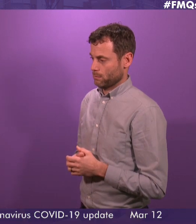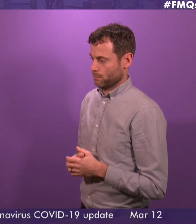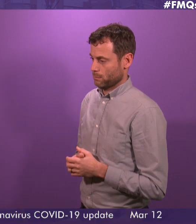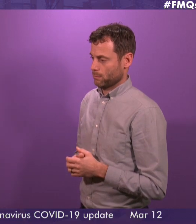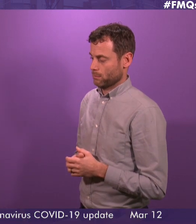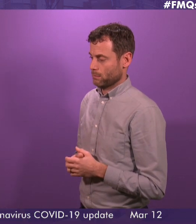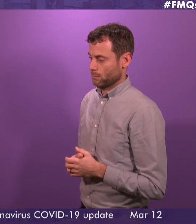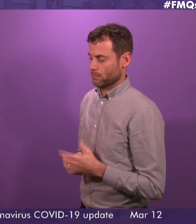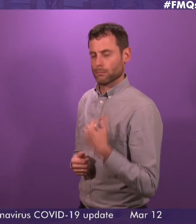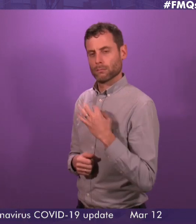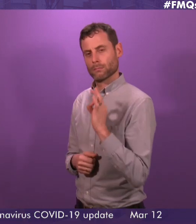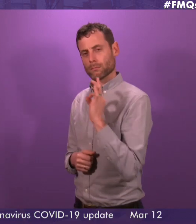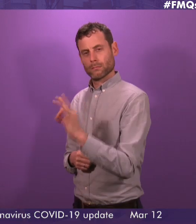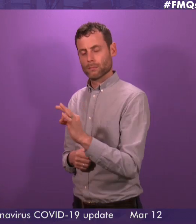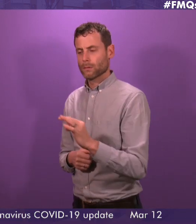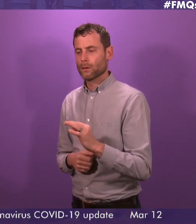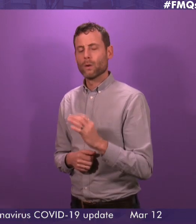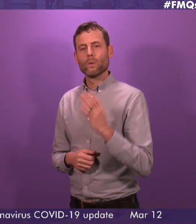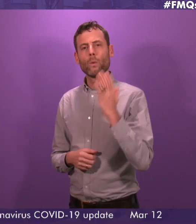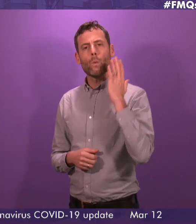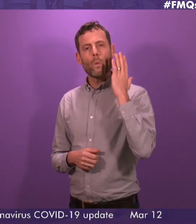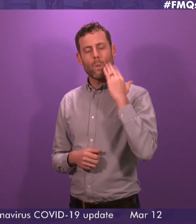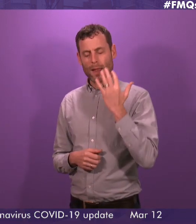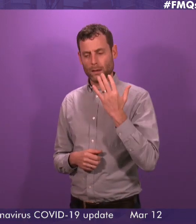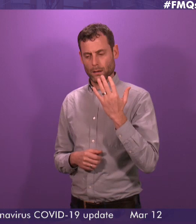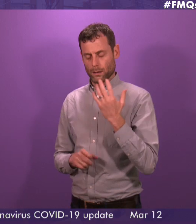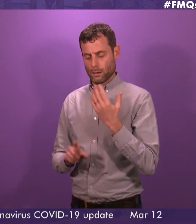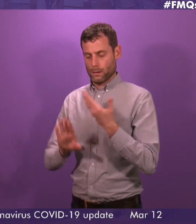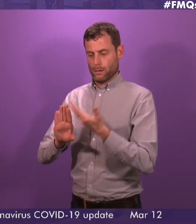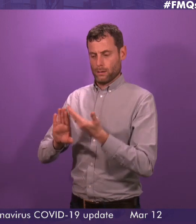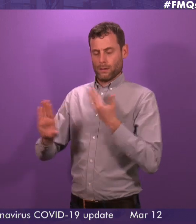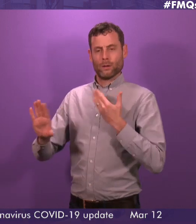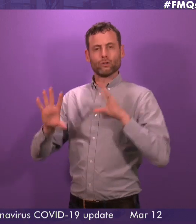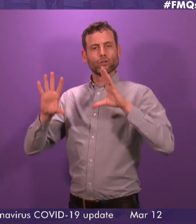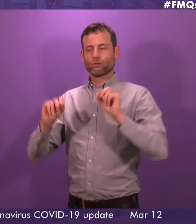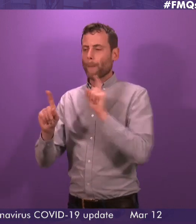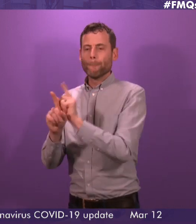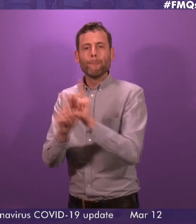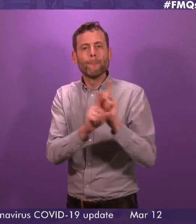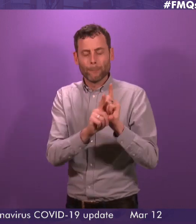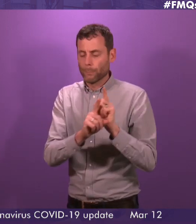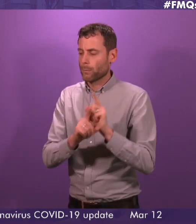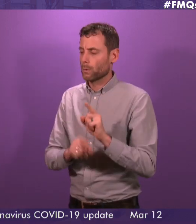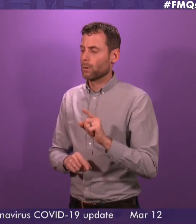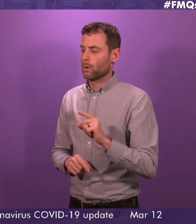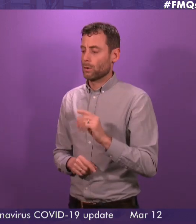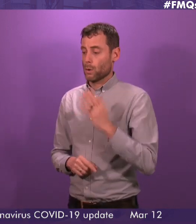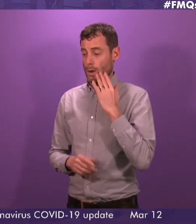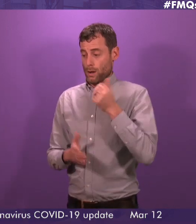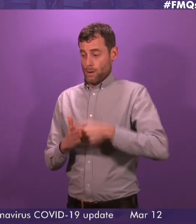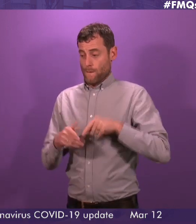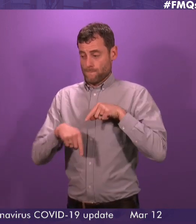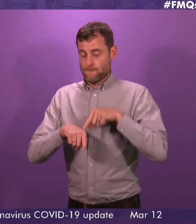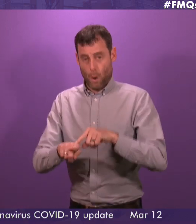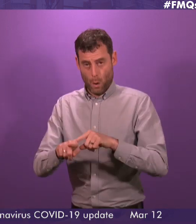Cabinet Secretary advise when social distancing measures should be followed and confirm people who have symptoms in keeping with COVID-19